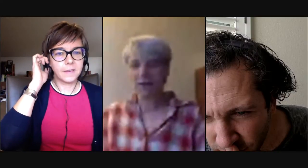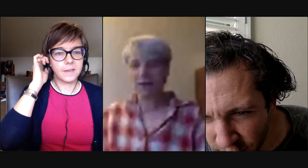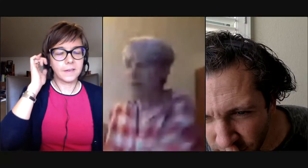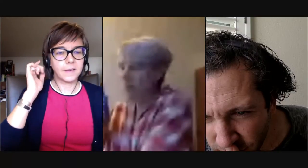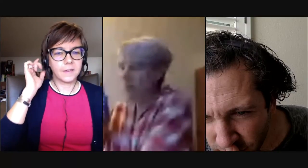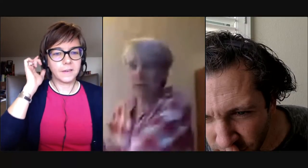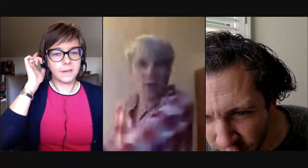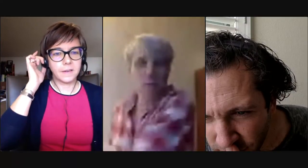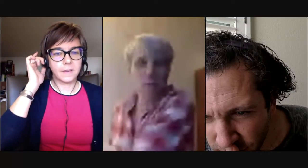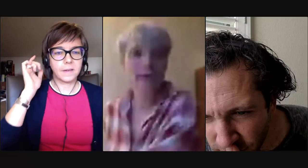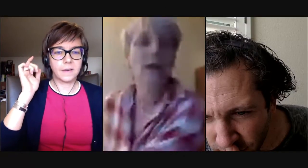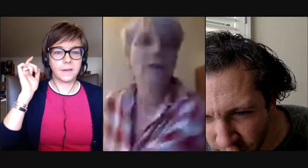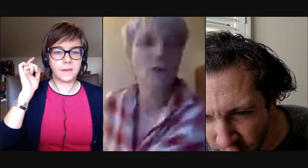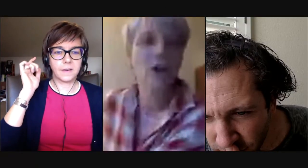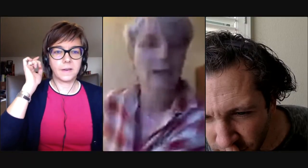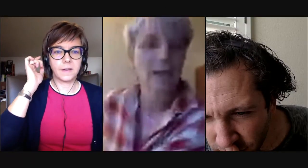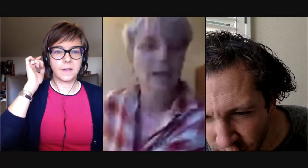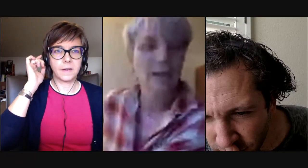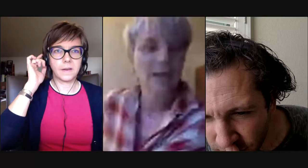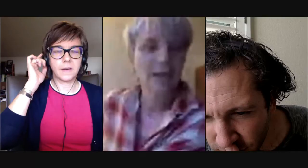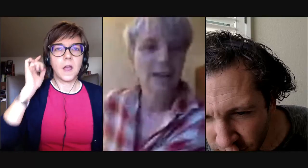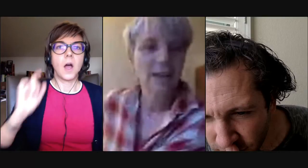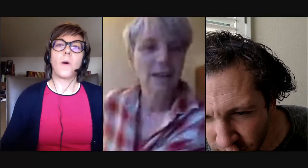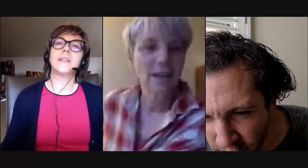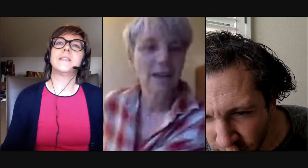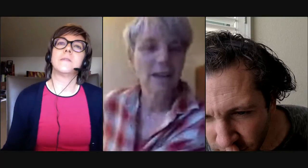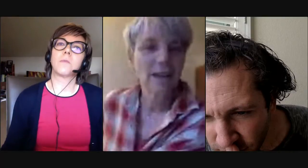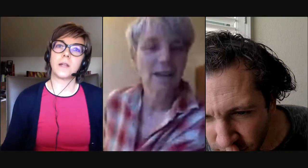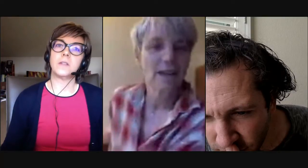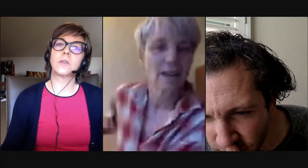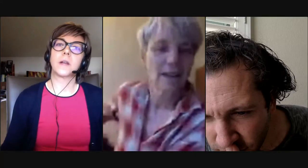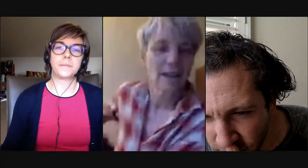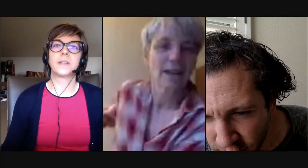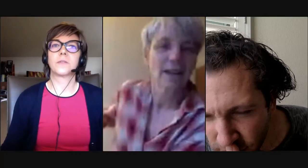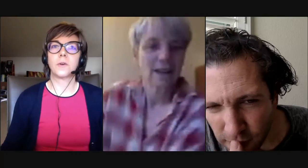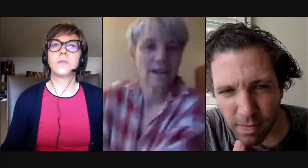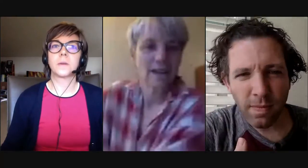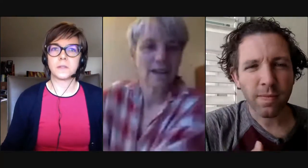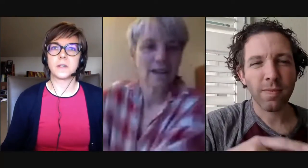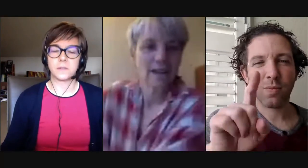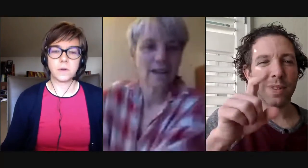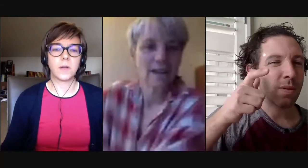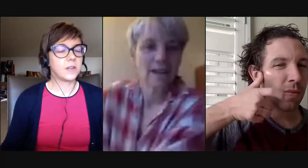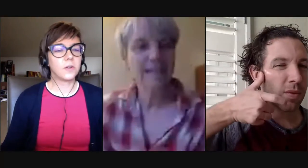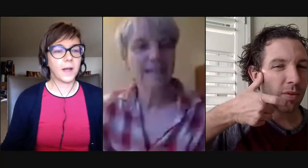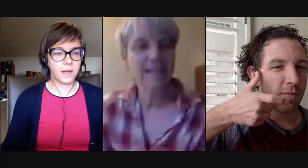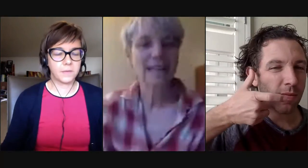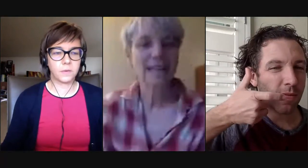I put the phone away, go ahead and talk. Oh, I see. Right. It's your phone that I'm listening to. Okay. And you don't have a headphone for your